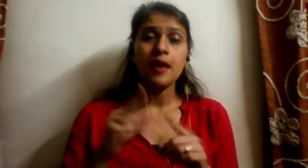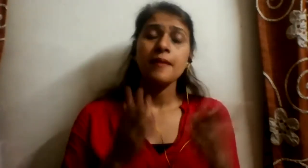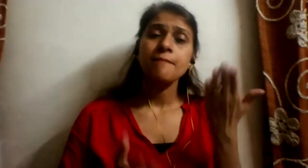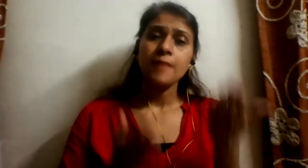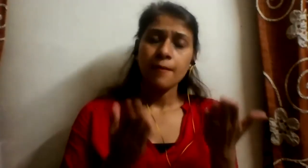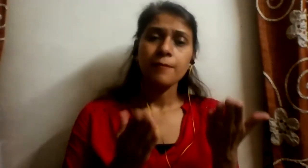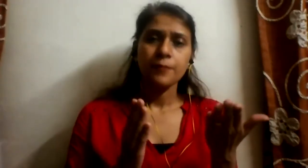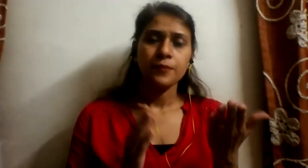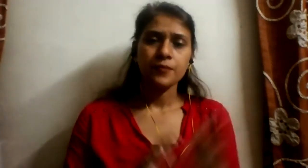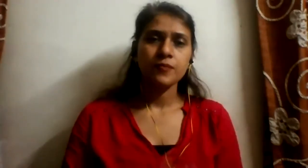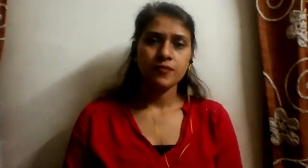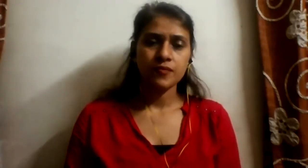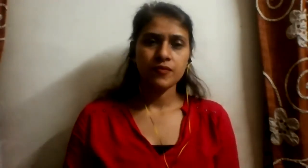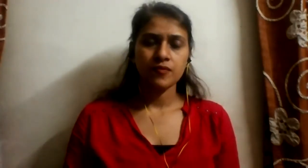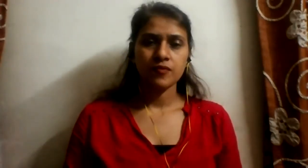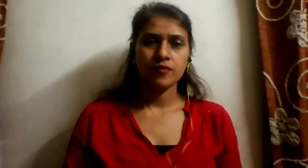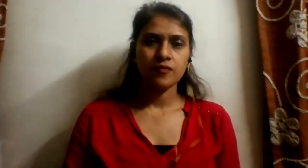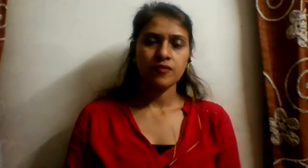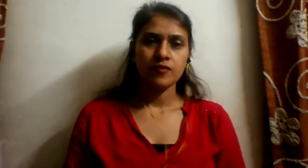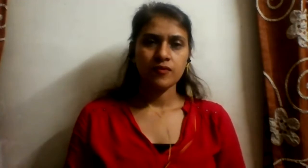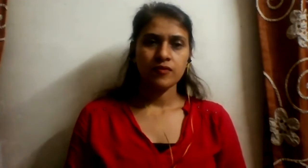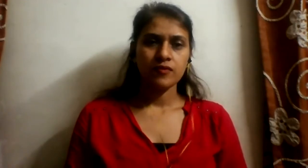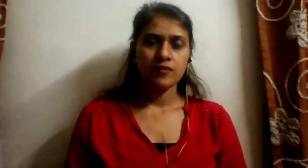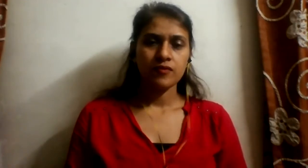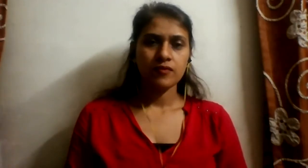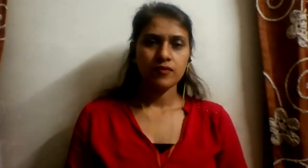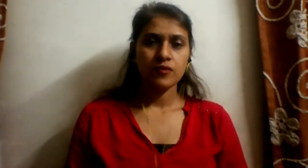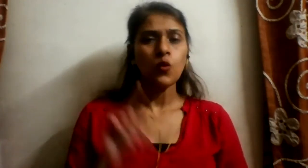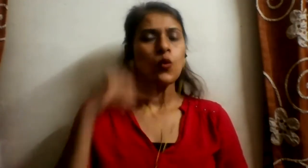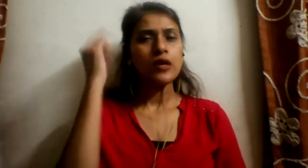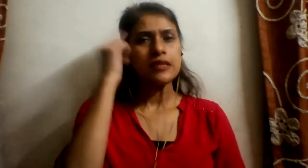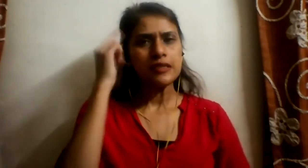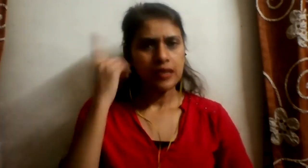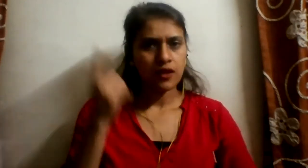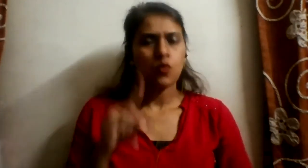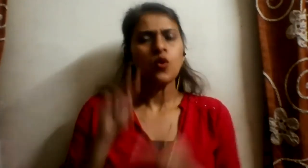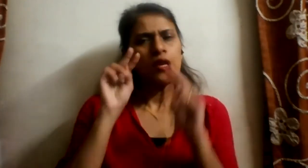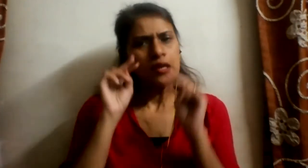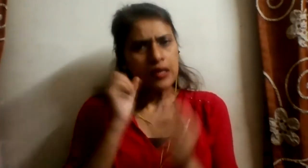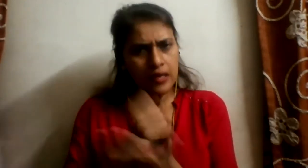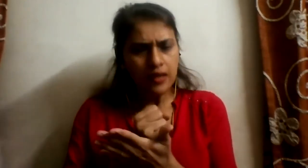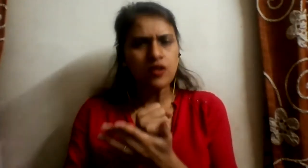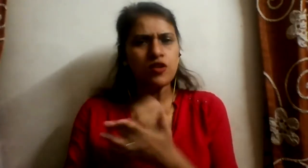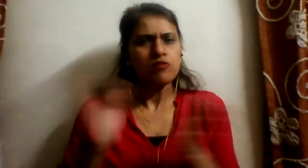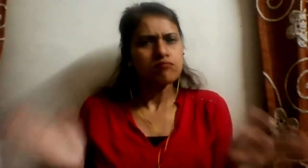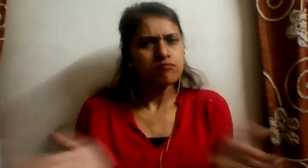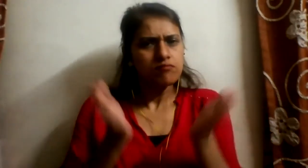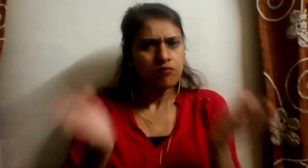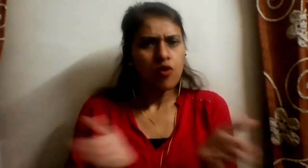the solutions that perhaps we need to think, and we need to push, and we need to enable. NGOs can sort of